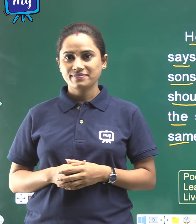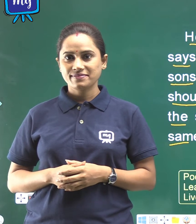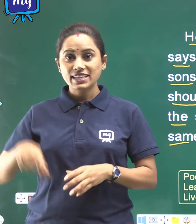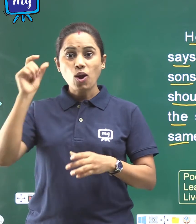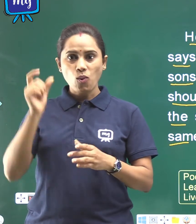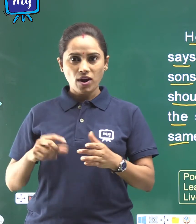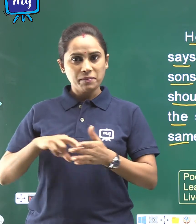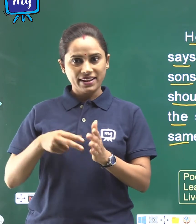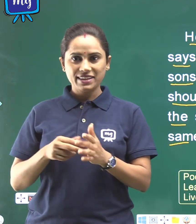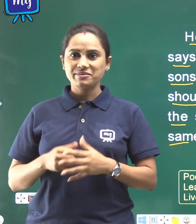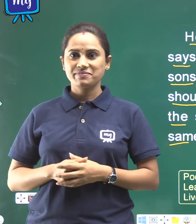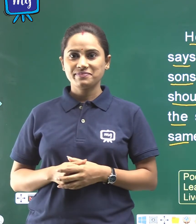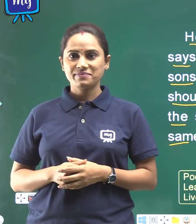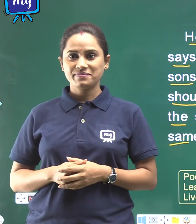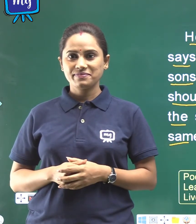Word meaning